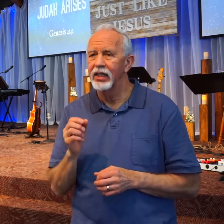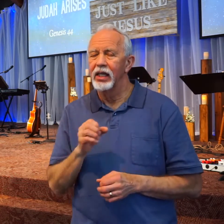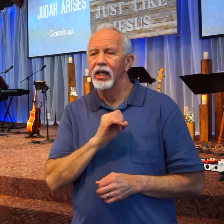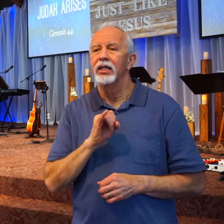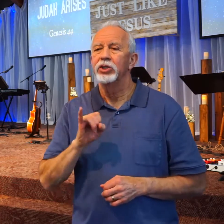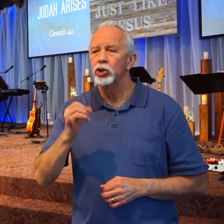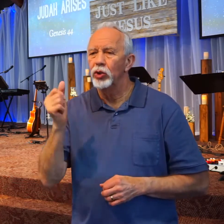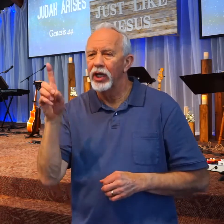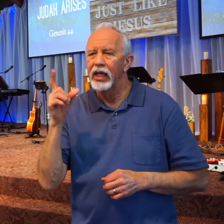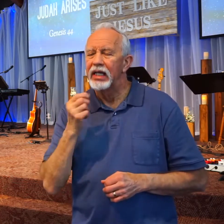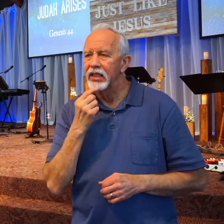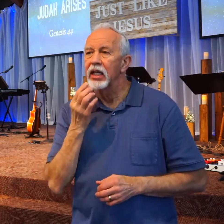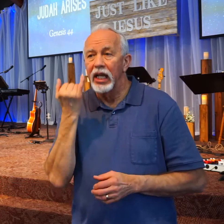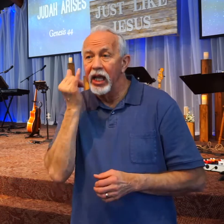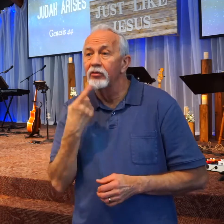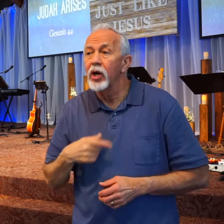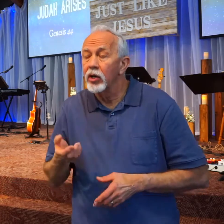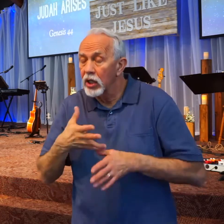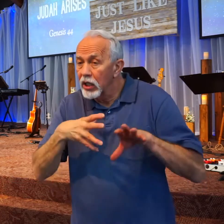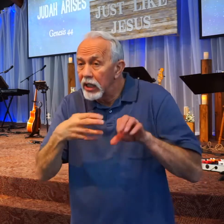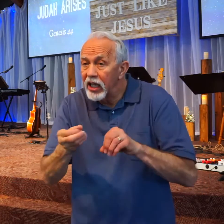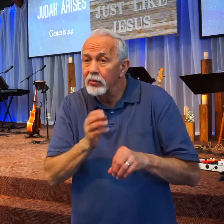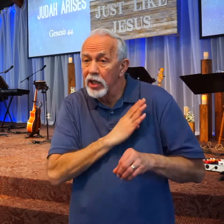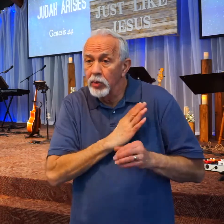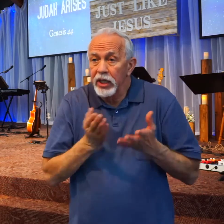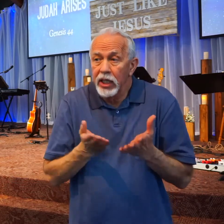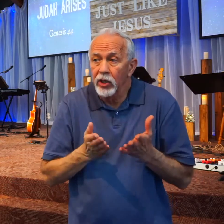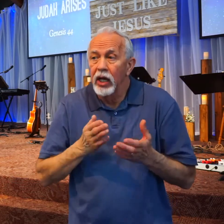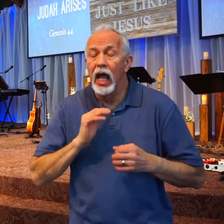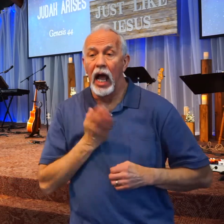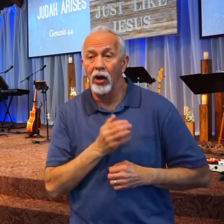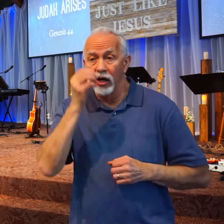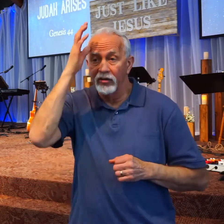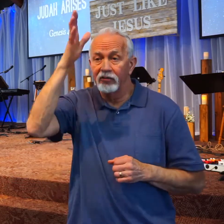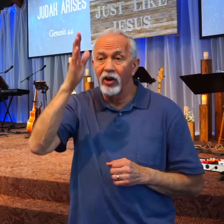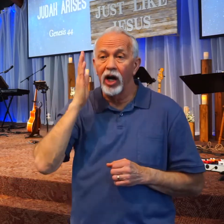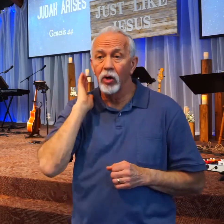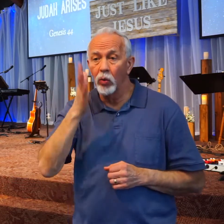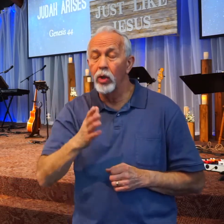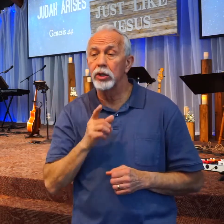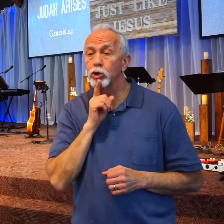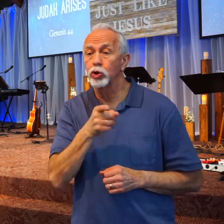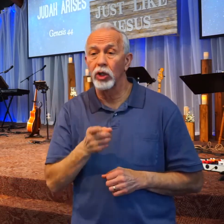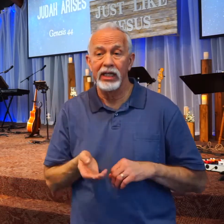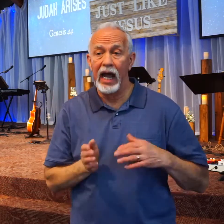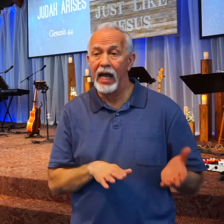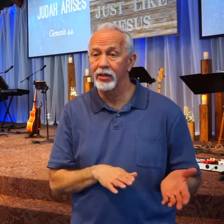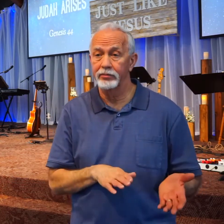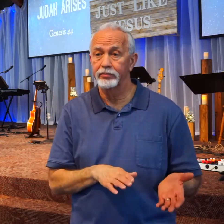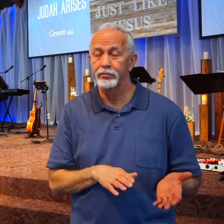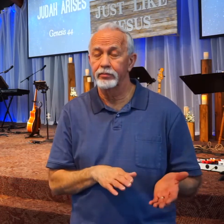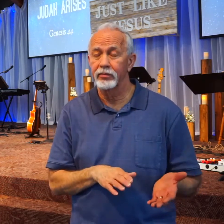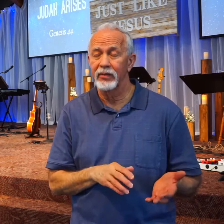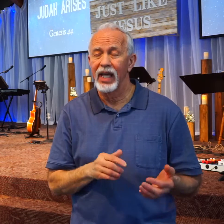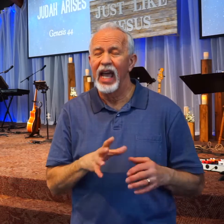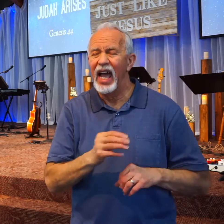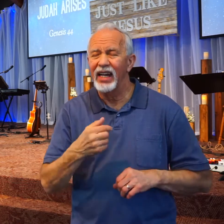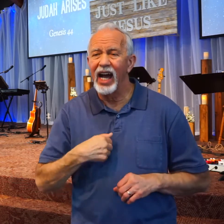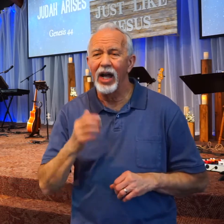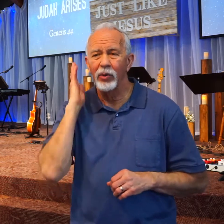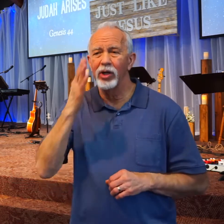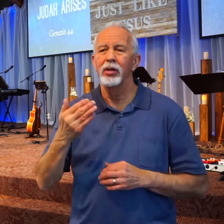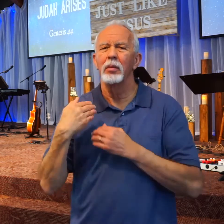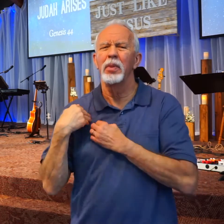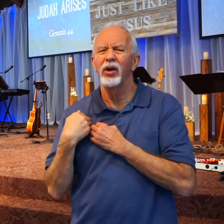we were to leave Benjamin here, our father would surely die. And I will bear